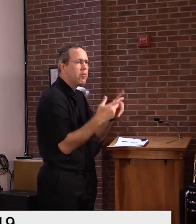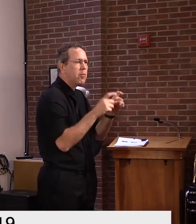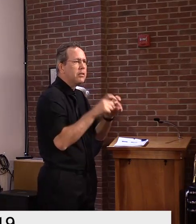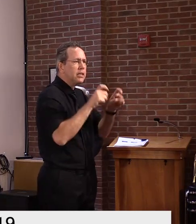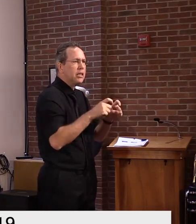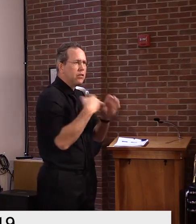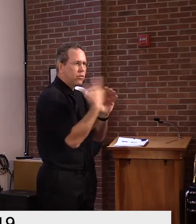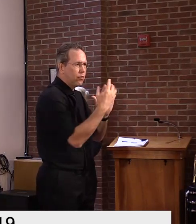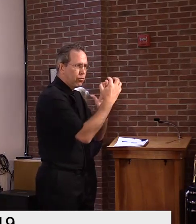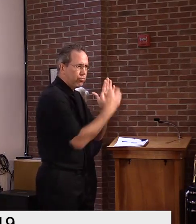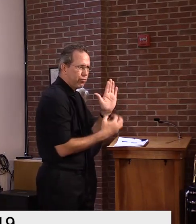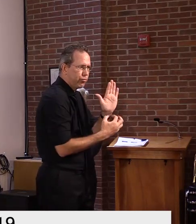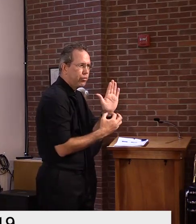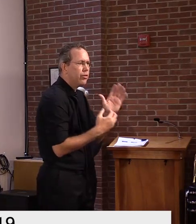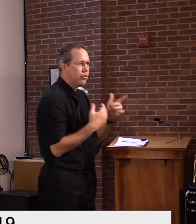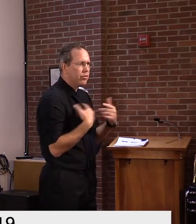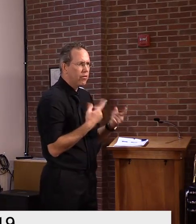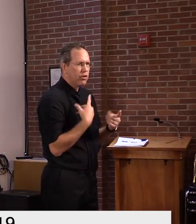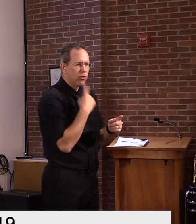aggregated number.